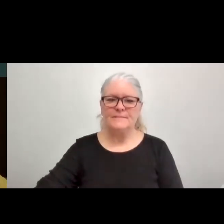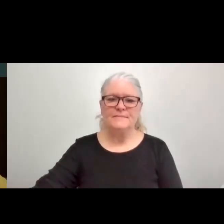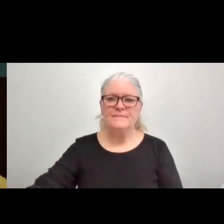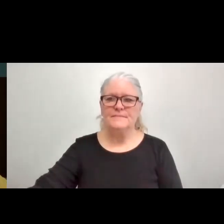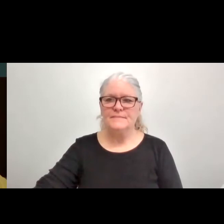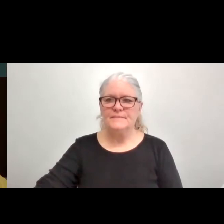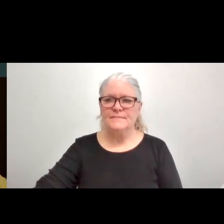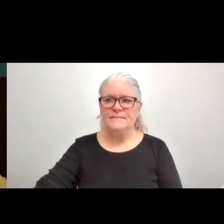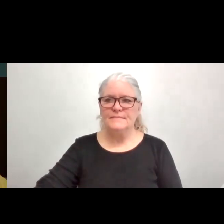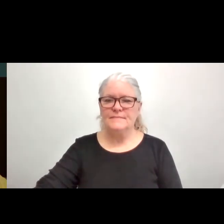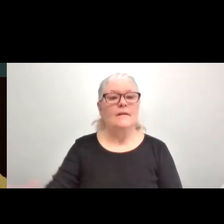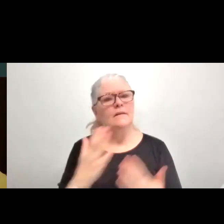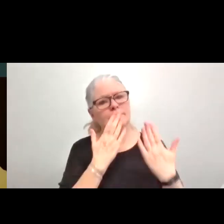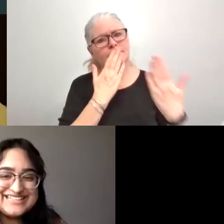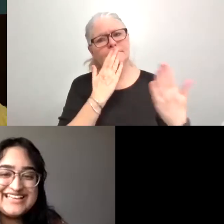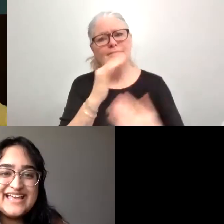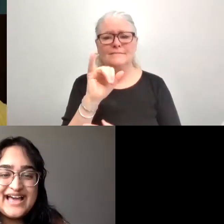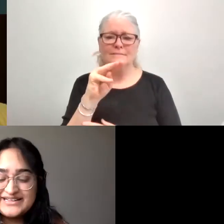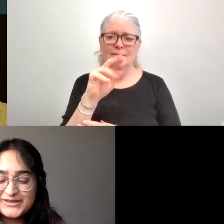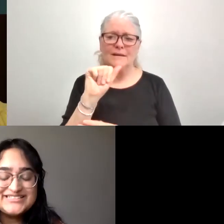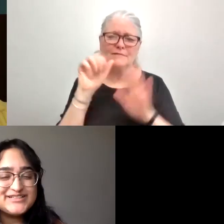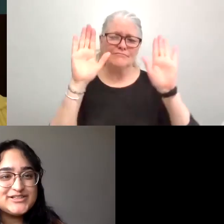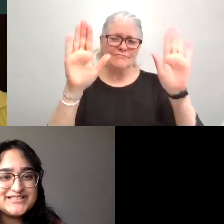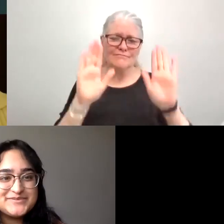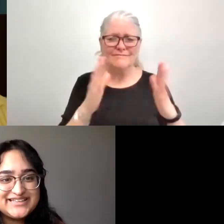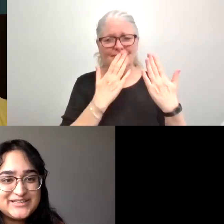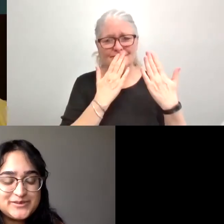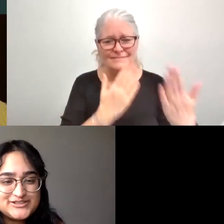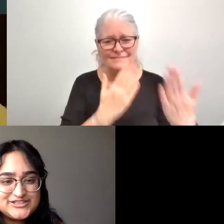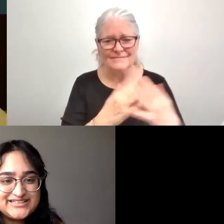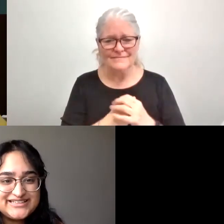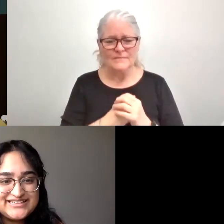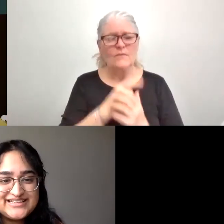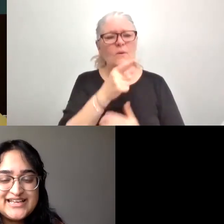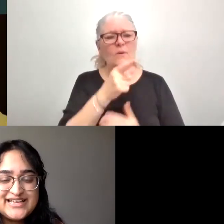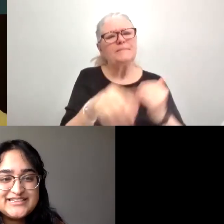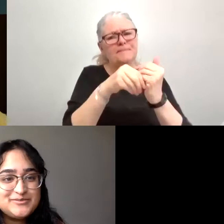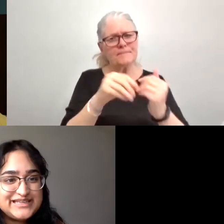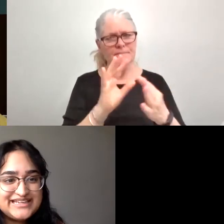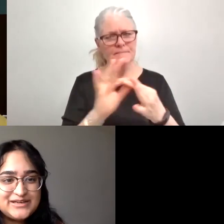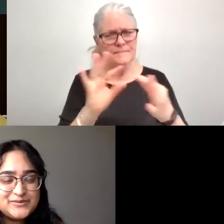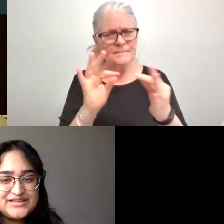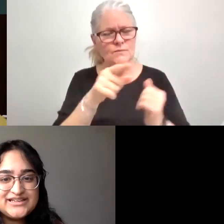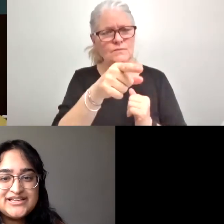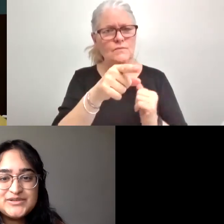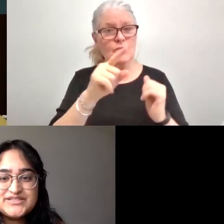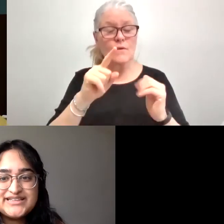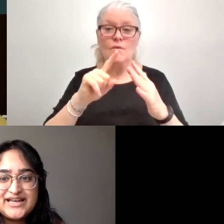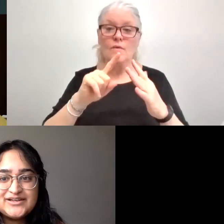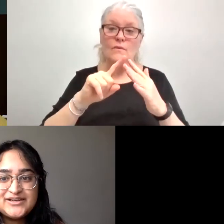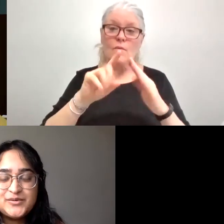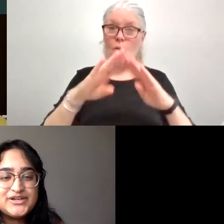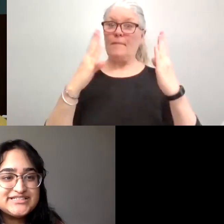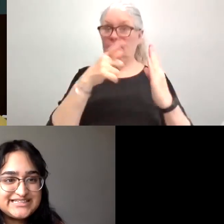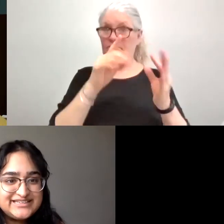Thank you so much, Imani. That was amazing. I want to touch on something that you mentioned in the beginning when you said